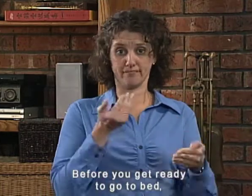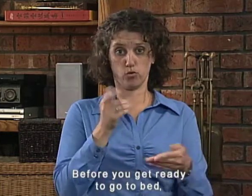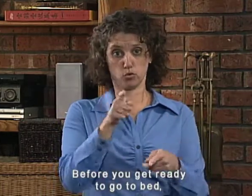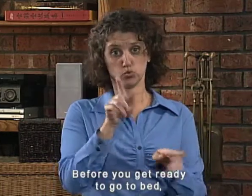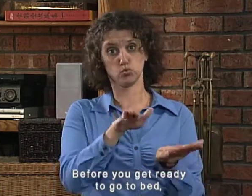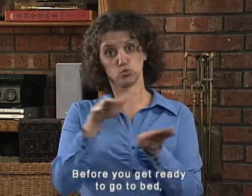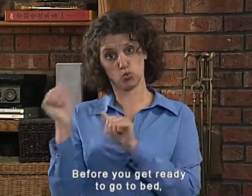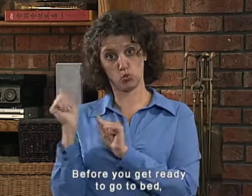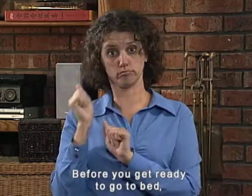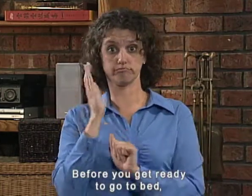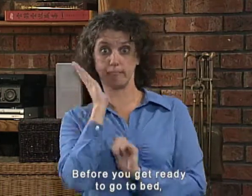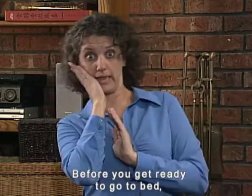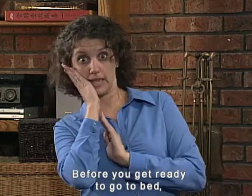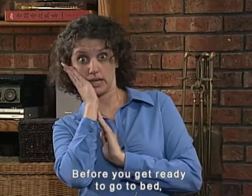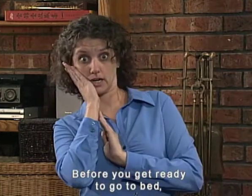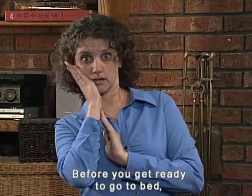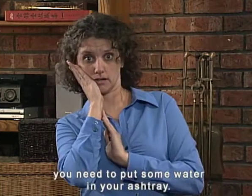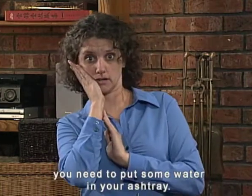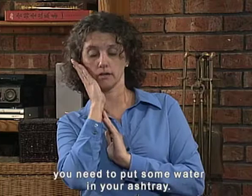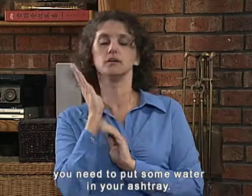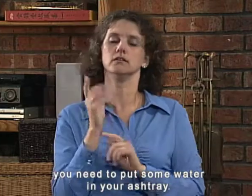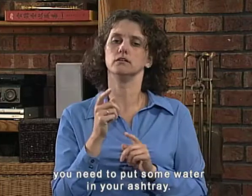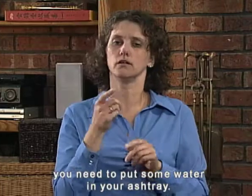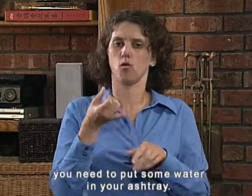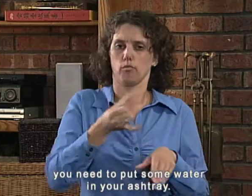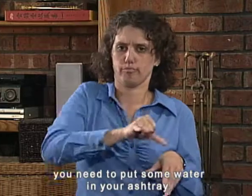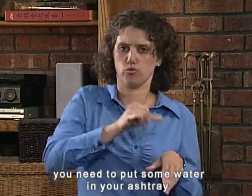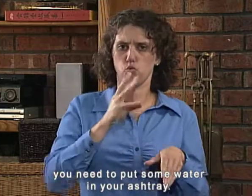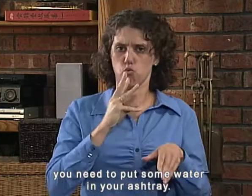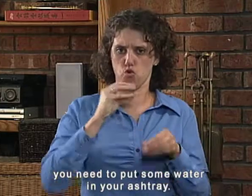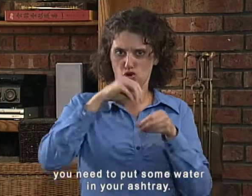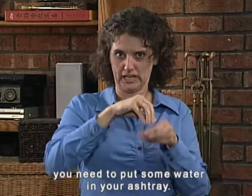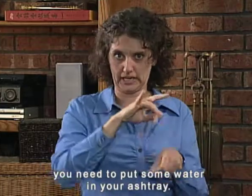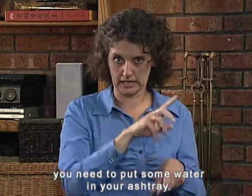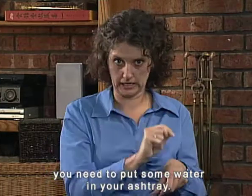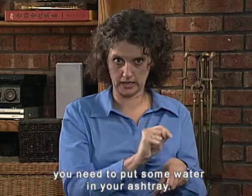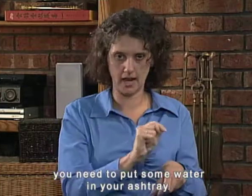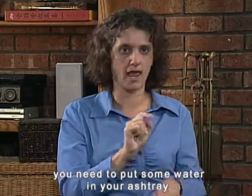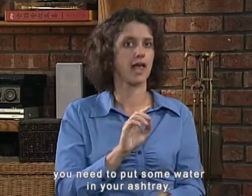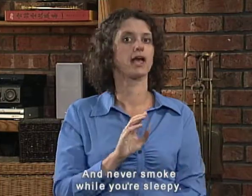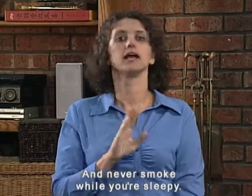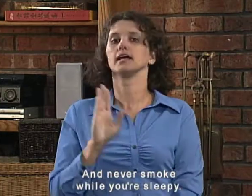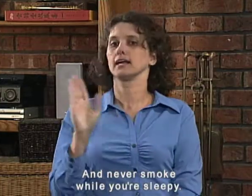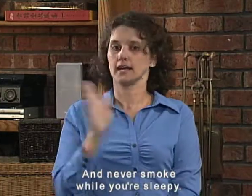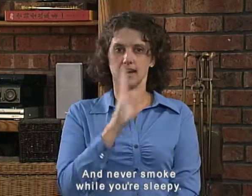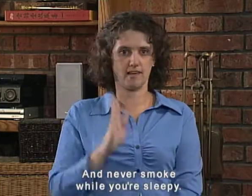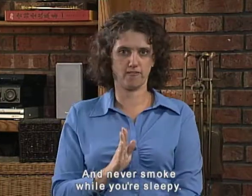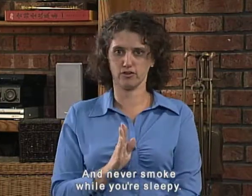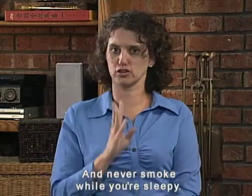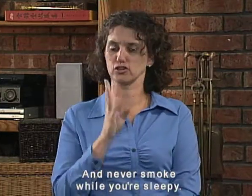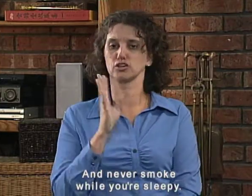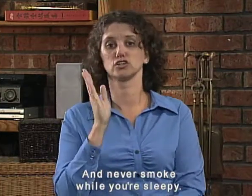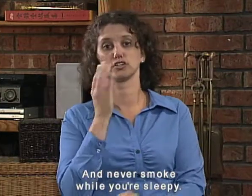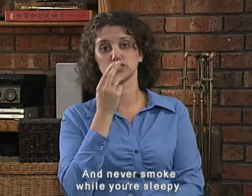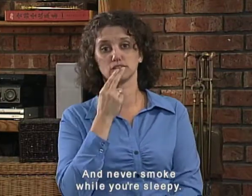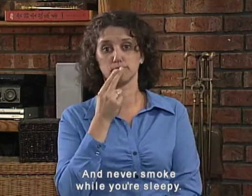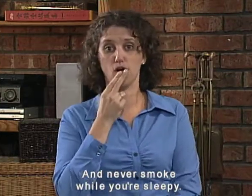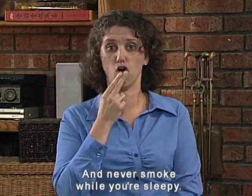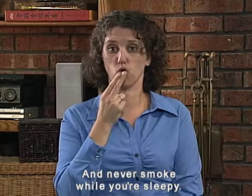Before you get ready to go to bed, you need to put some water in your ashtray. And never smoke